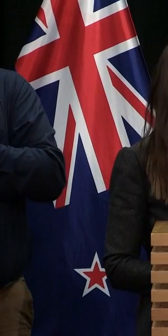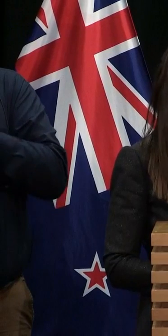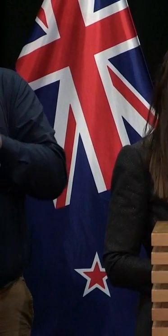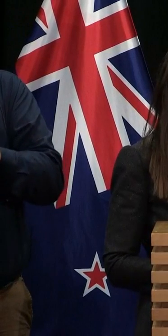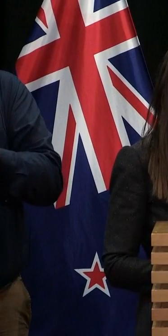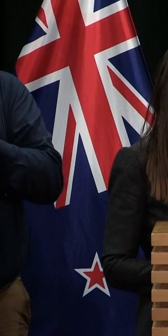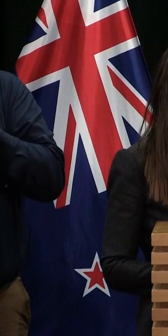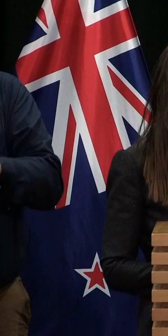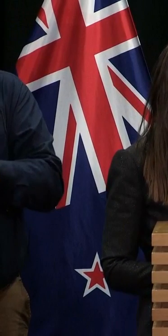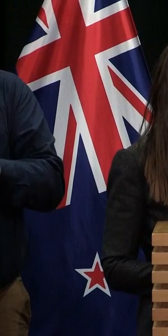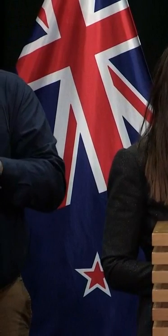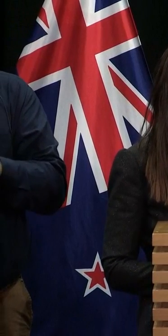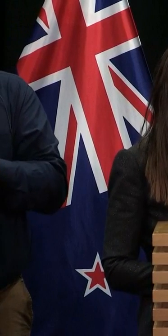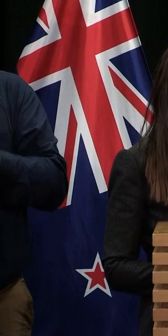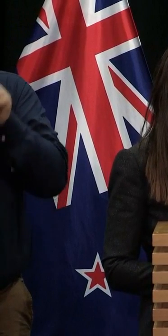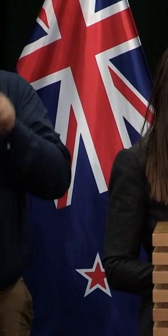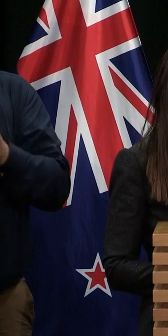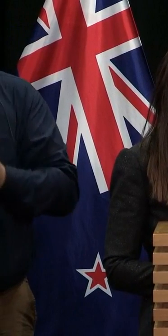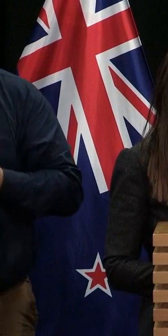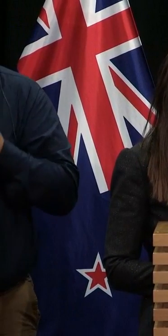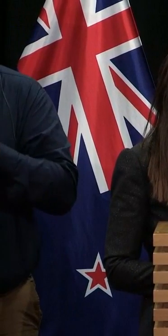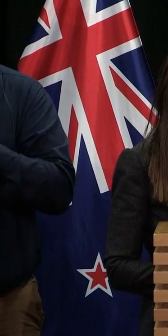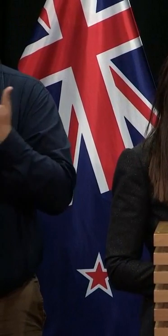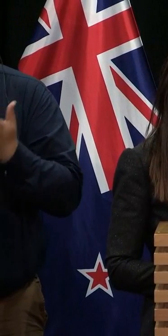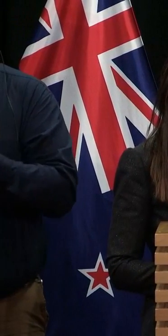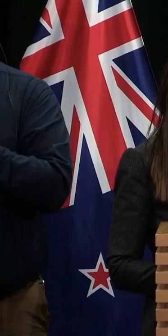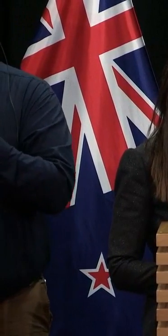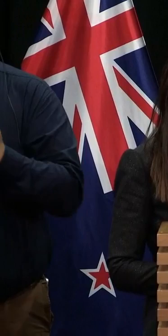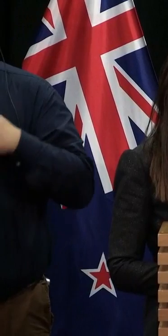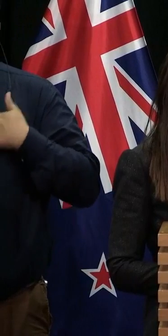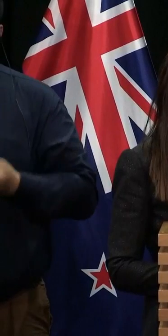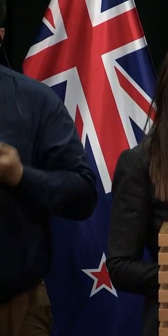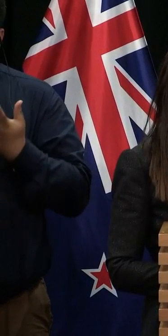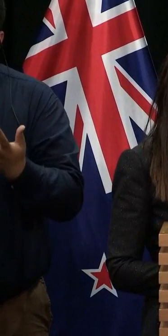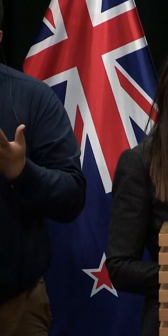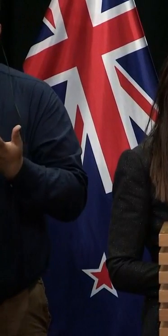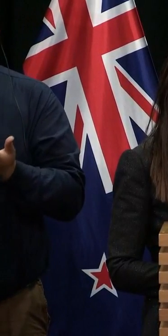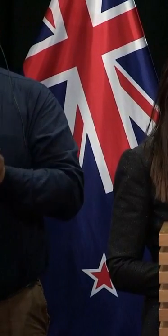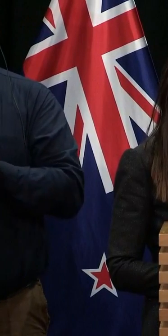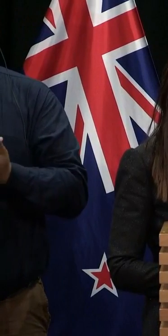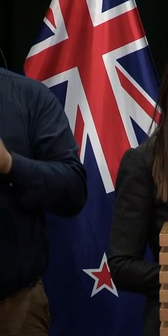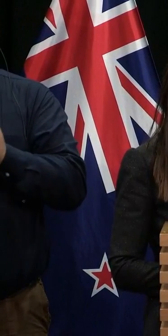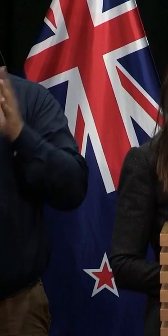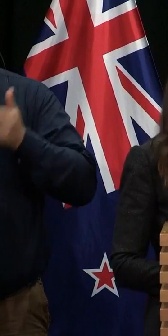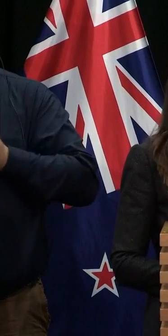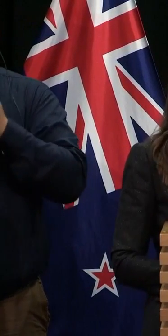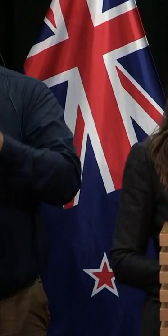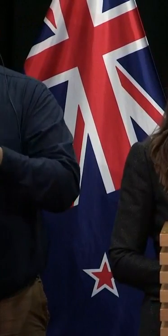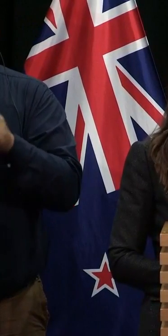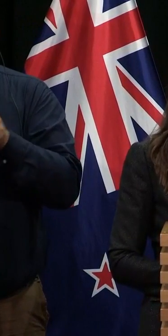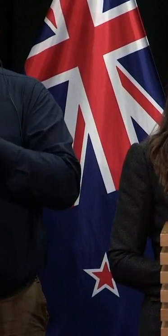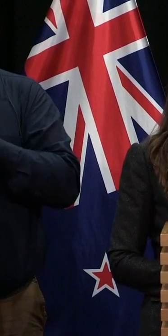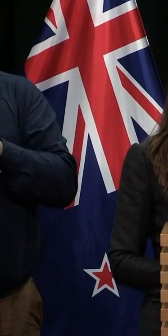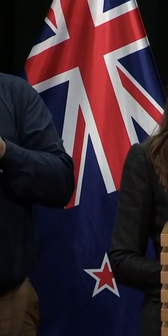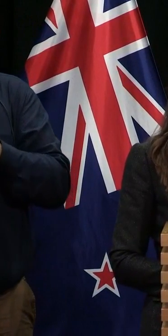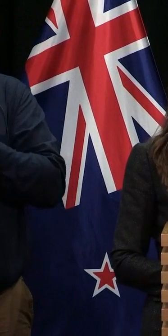be released by these survivors, there needs to be a purpose to them coming forward. And some of that is truth and reconciliation, as Sir Anand has